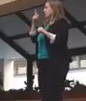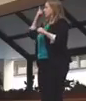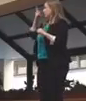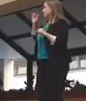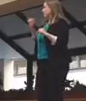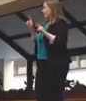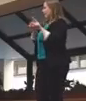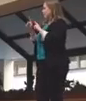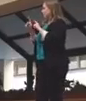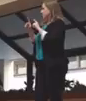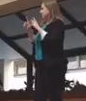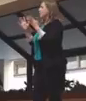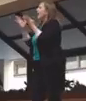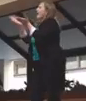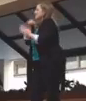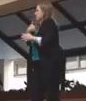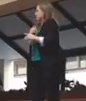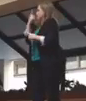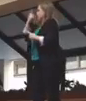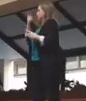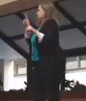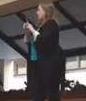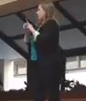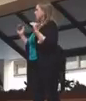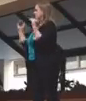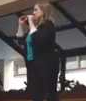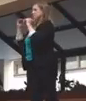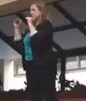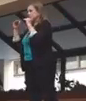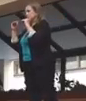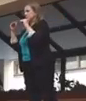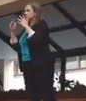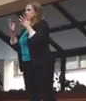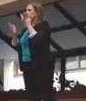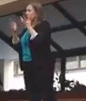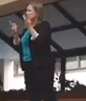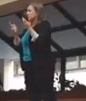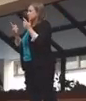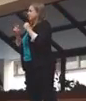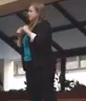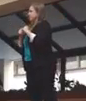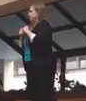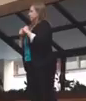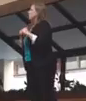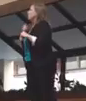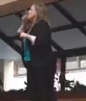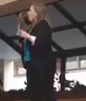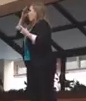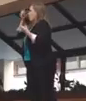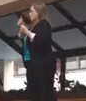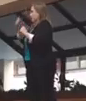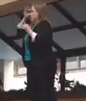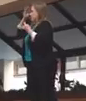doing in the future as RID before we even ask membership to consider it as an equivalency.